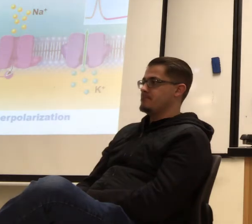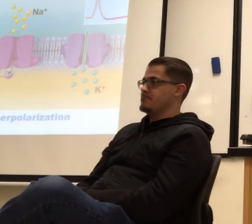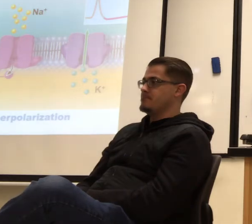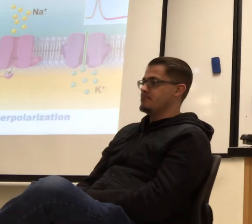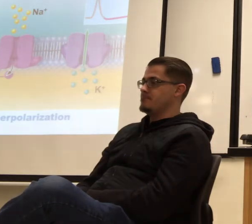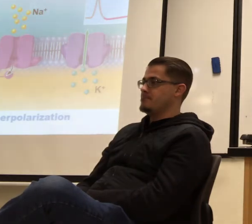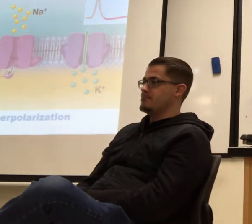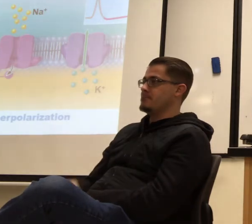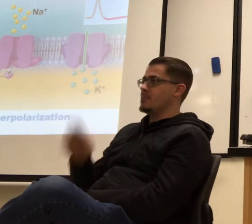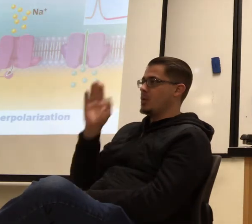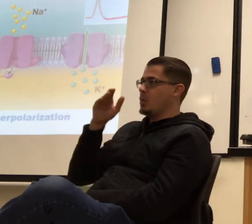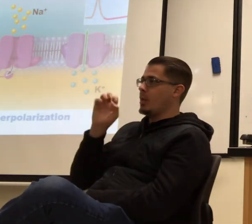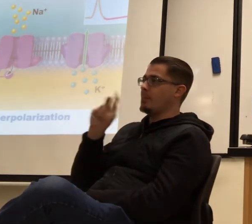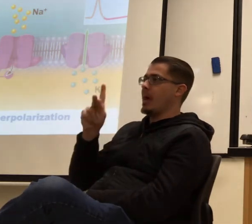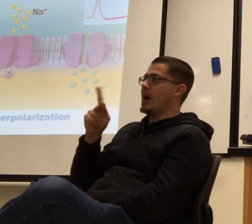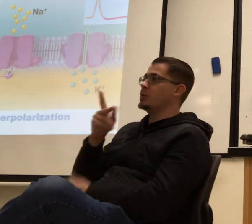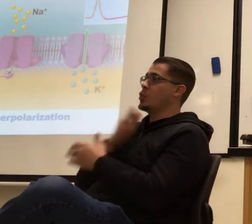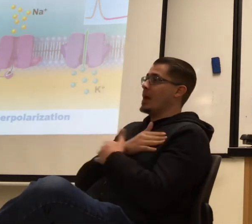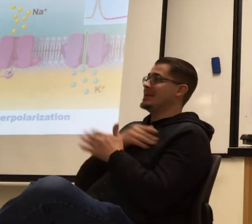sodium,